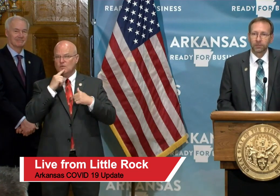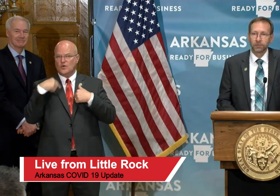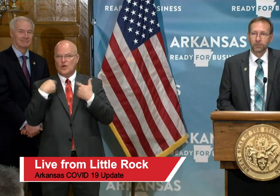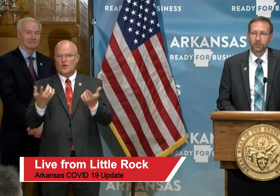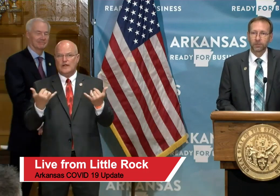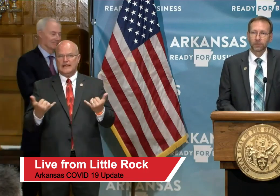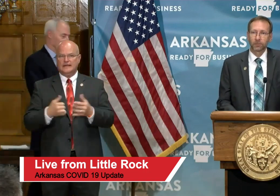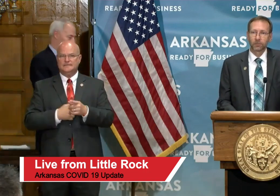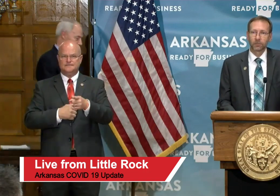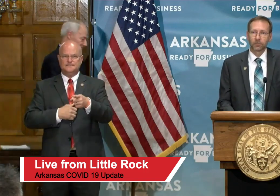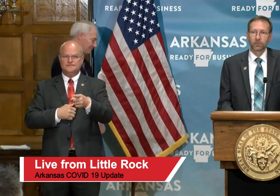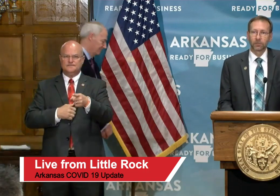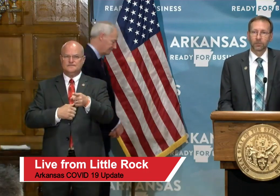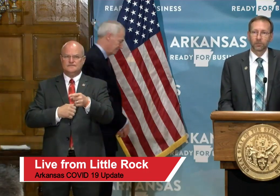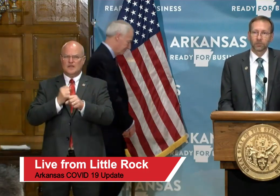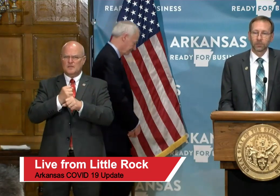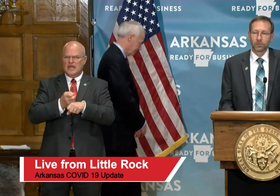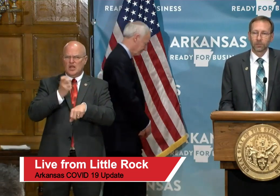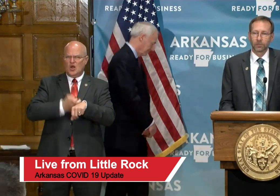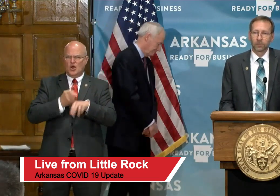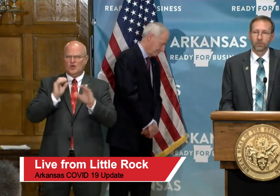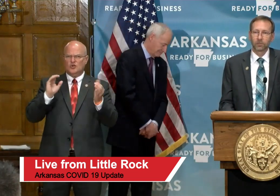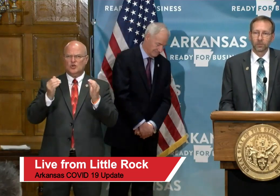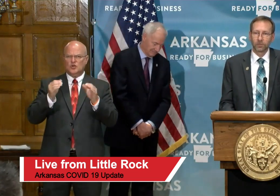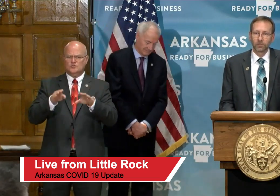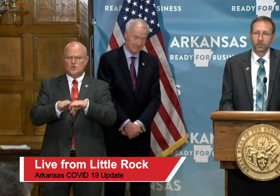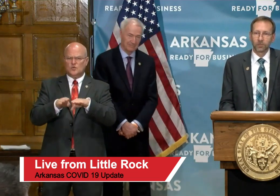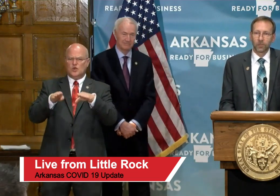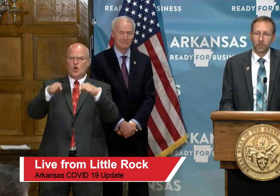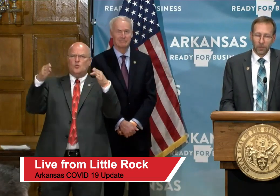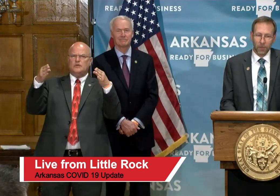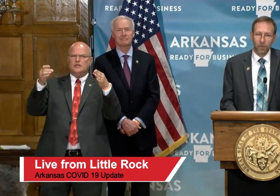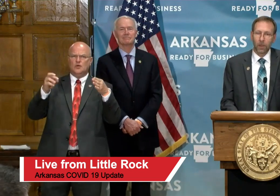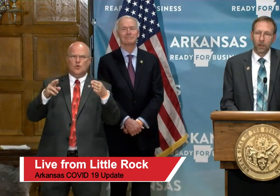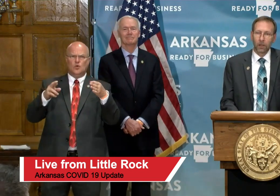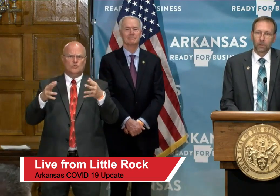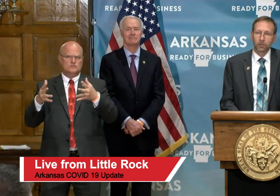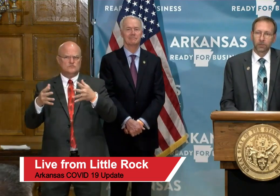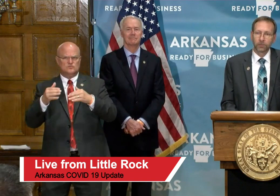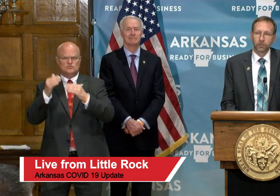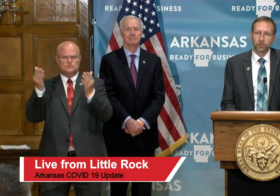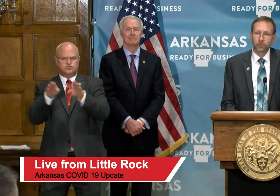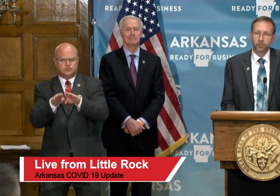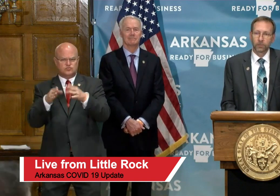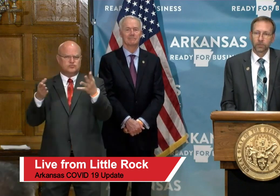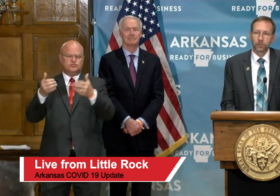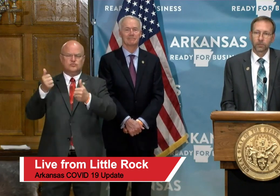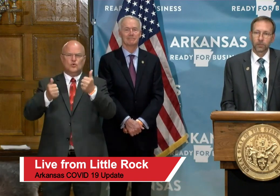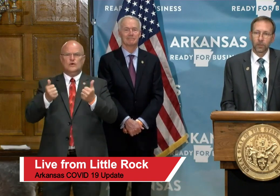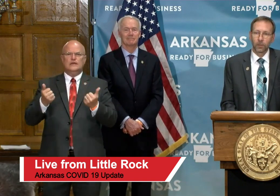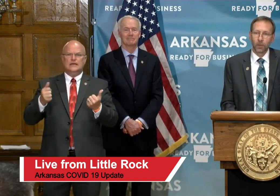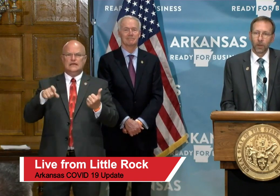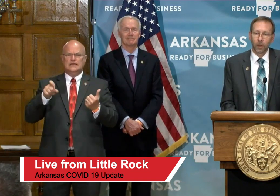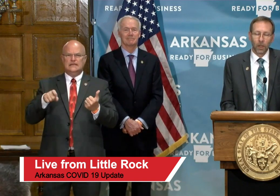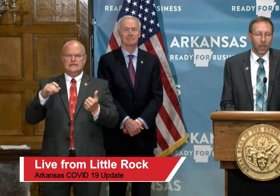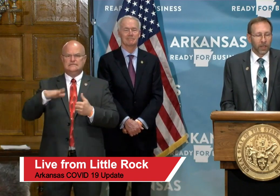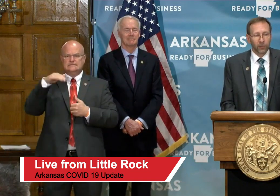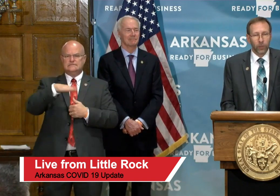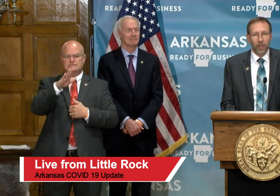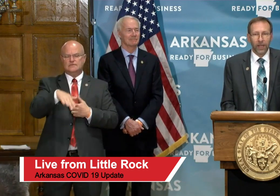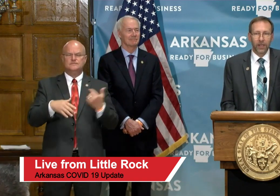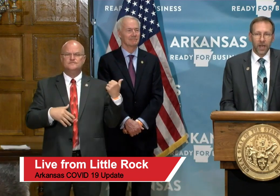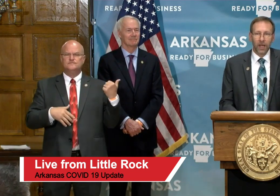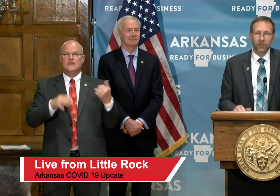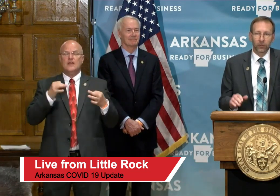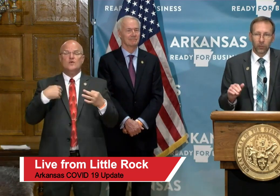we are. Does that make things harder in terms of reopening or which restrictions to lift if things can be kind of erratic?